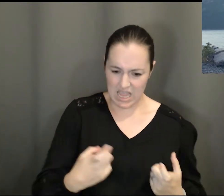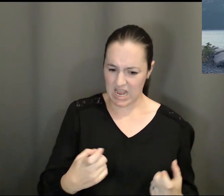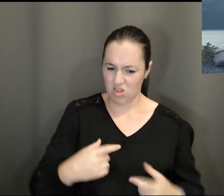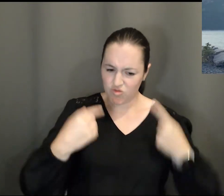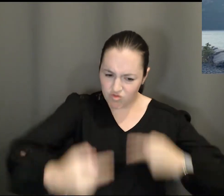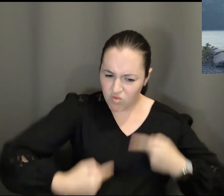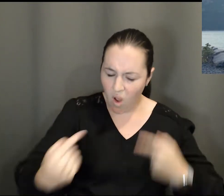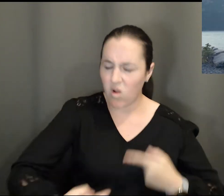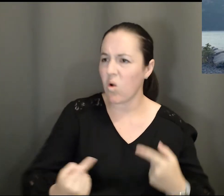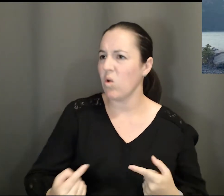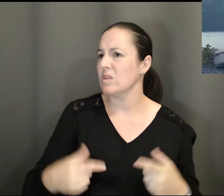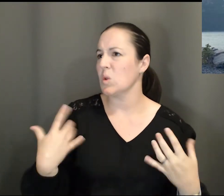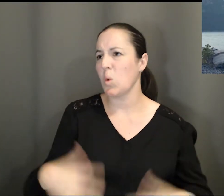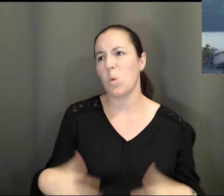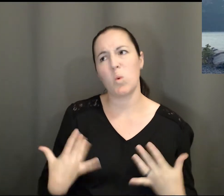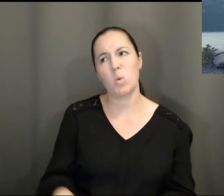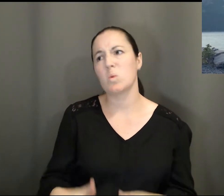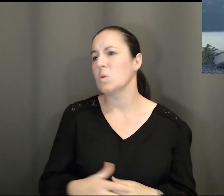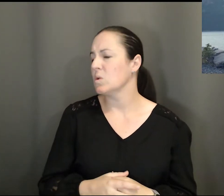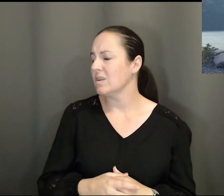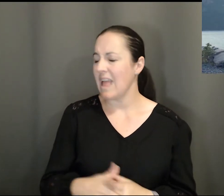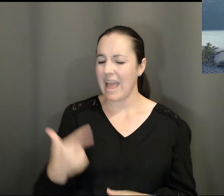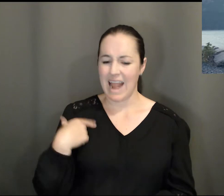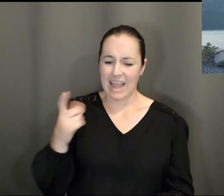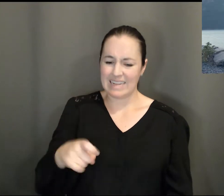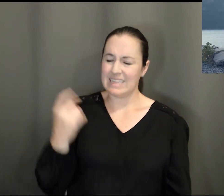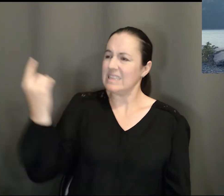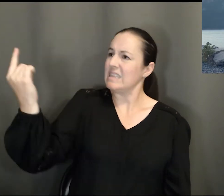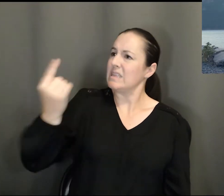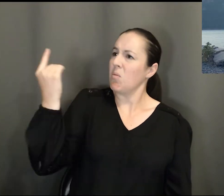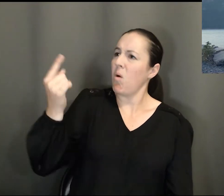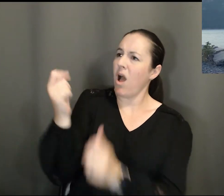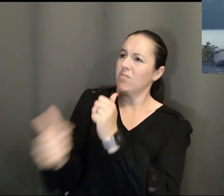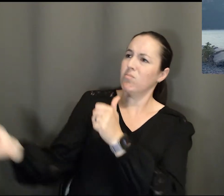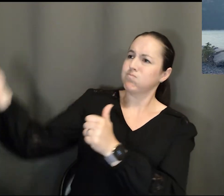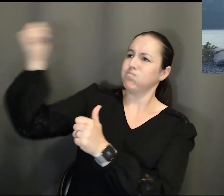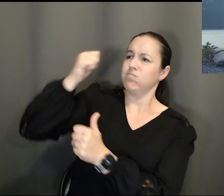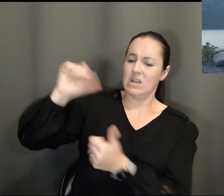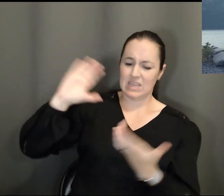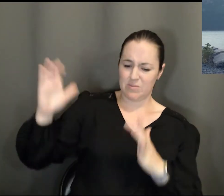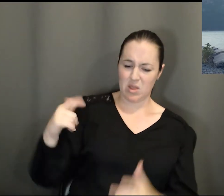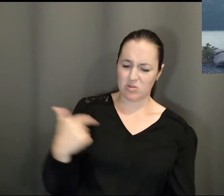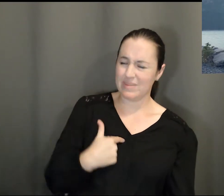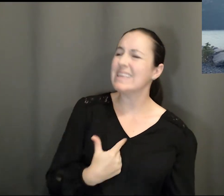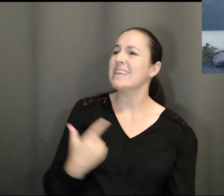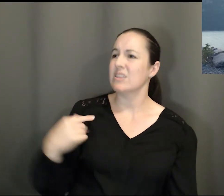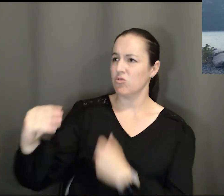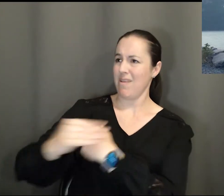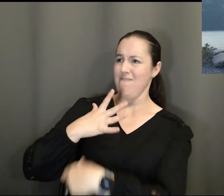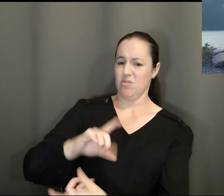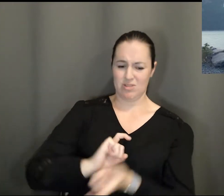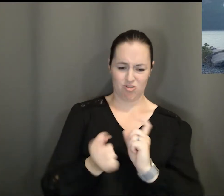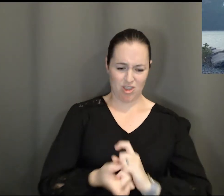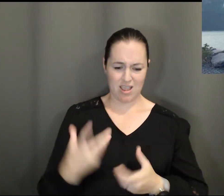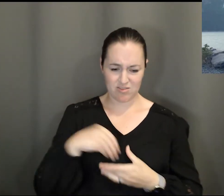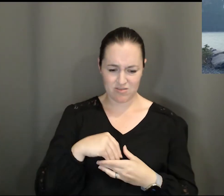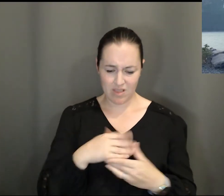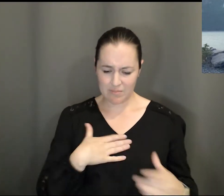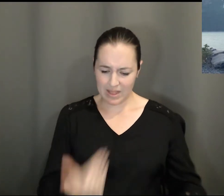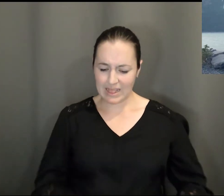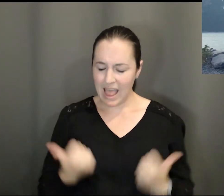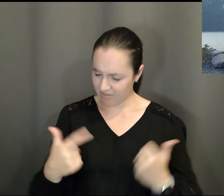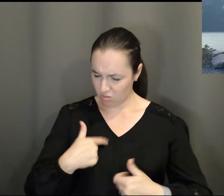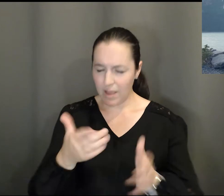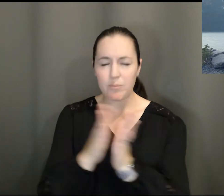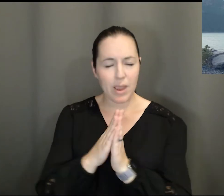I need someone that's much bigger than myself to bring a change and difference in my life. So I pray that right now you're going to come